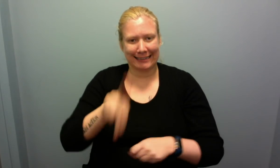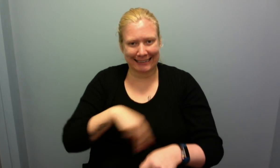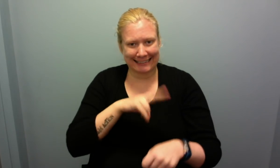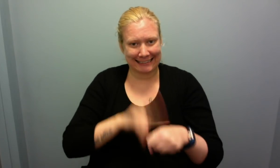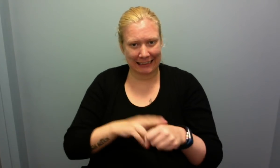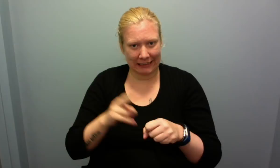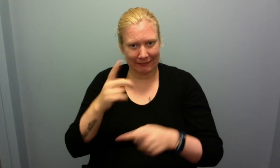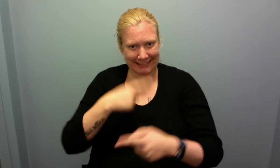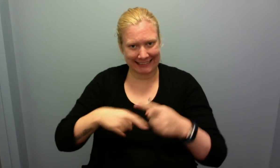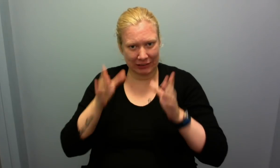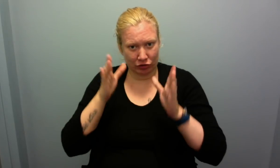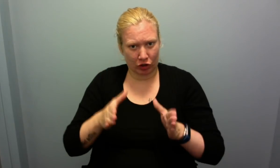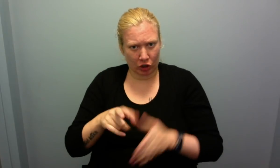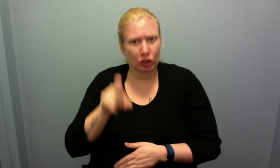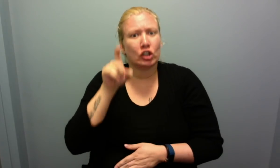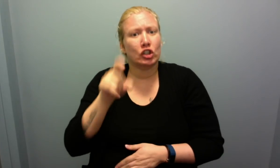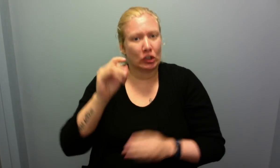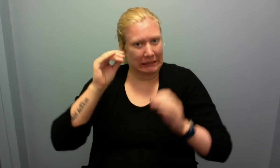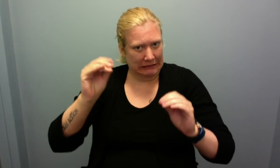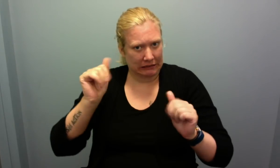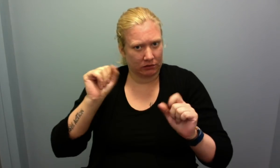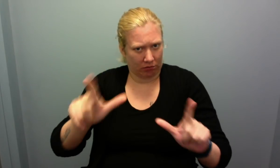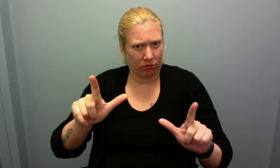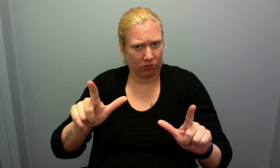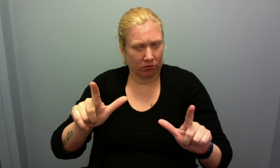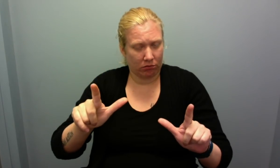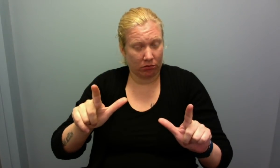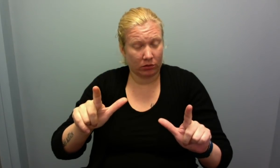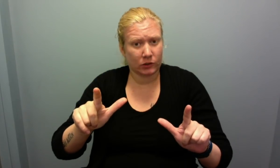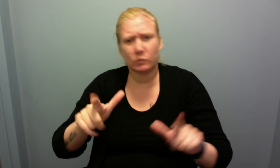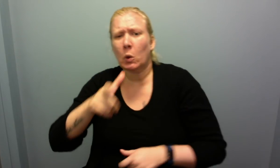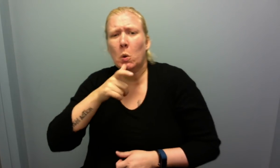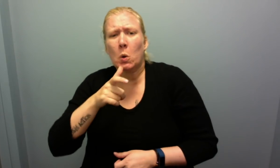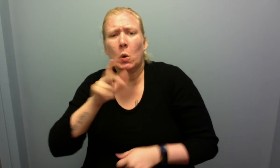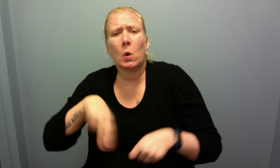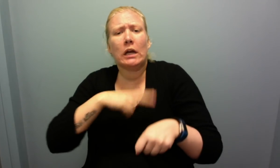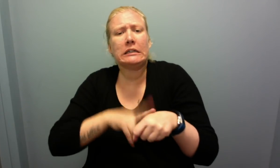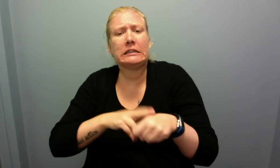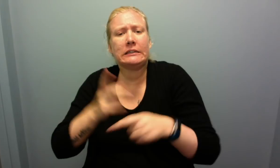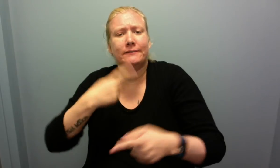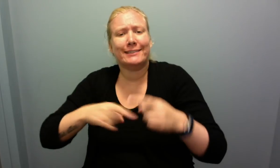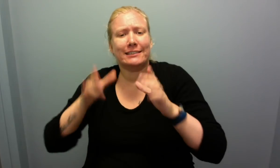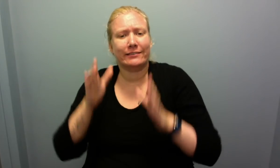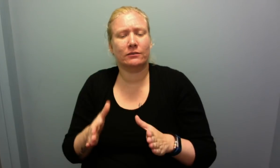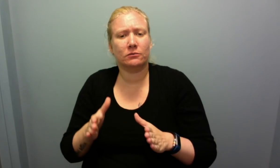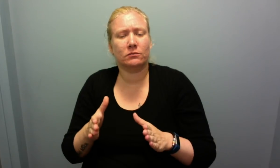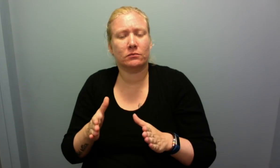So thing number one, first and foremost, native signers should be the ones teaching ASL. Who